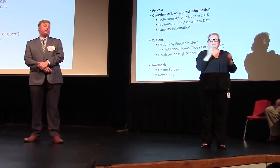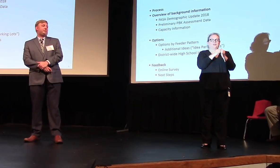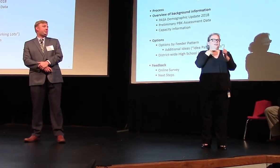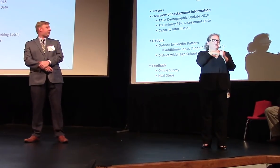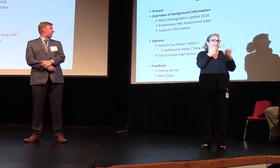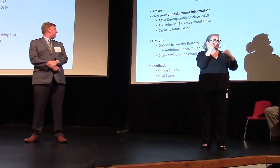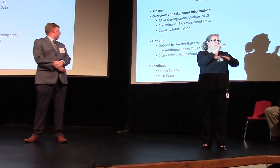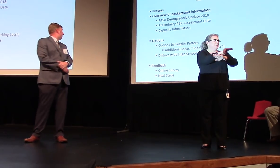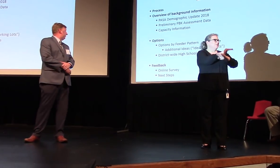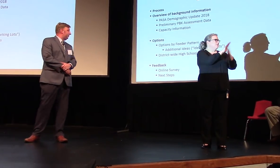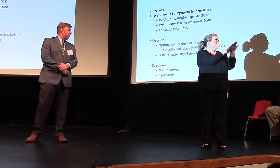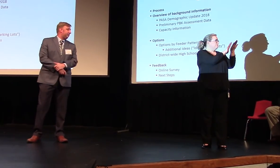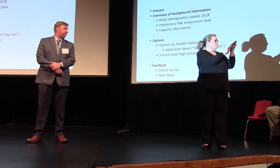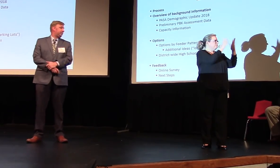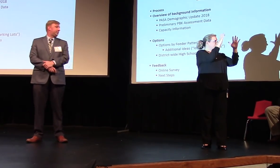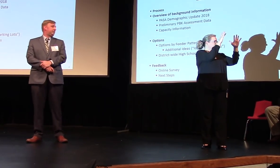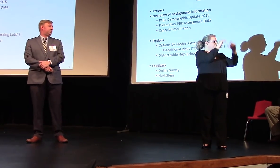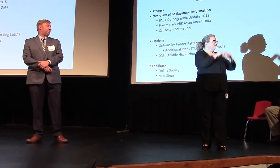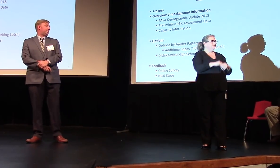Thank you.